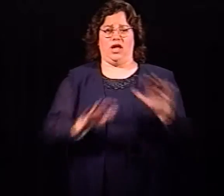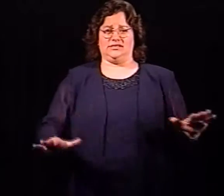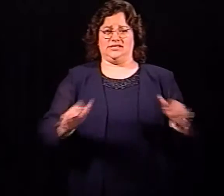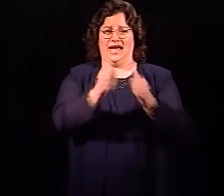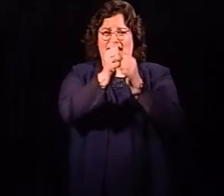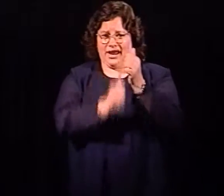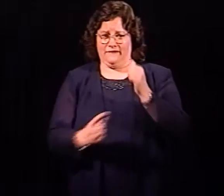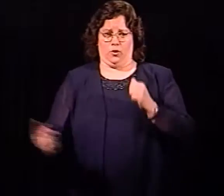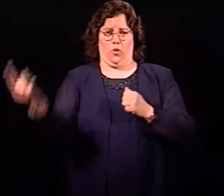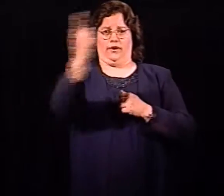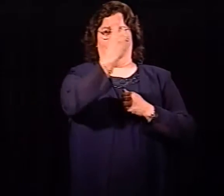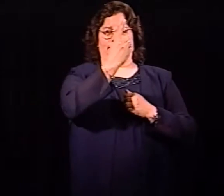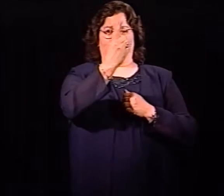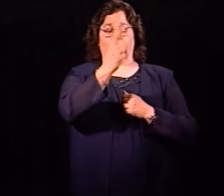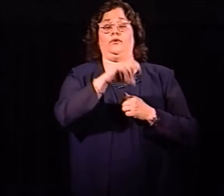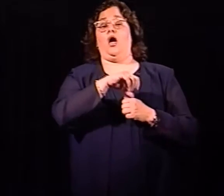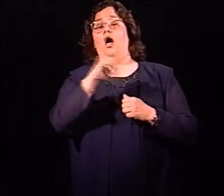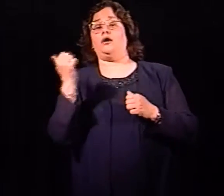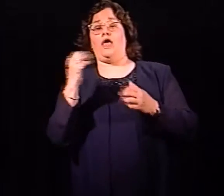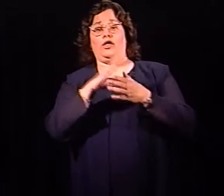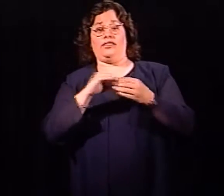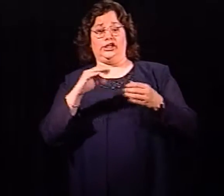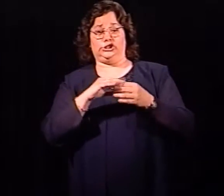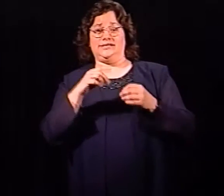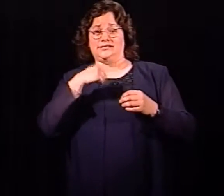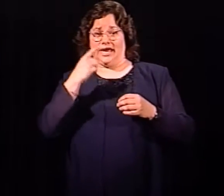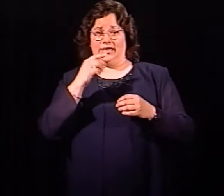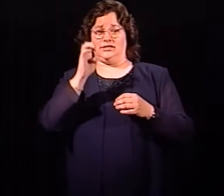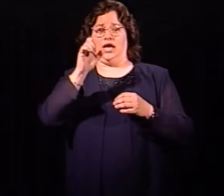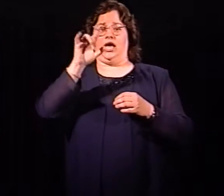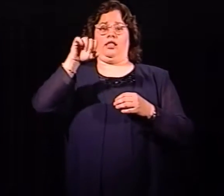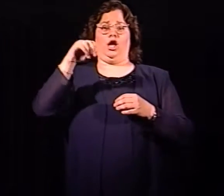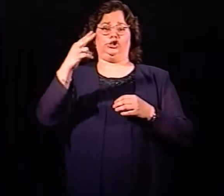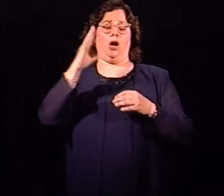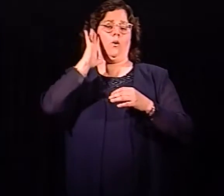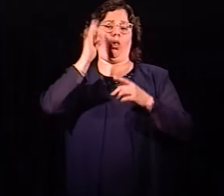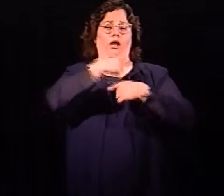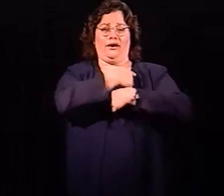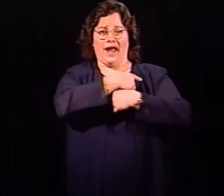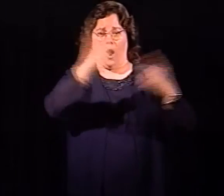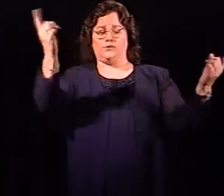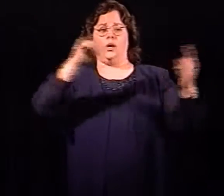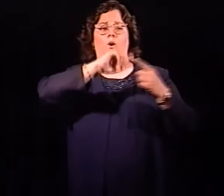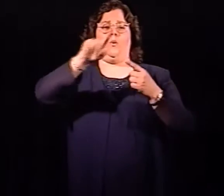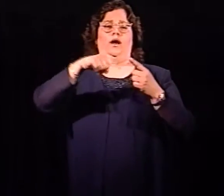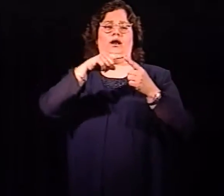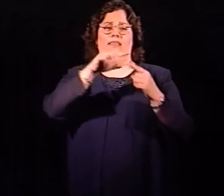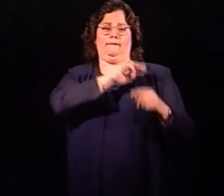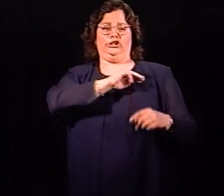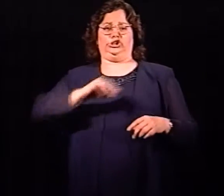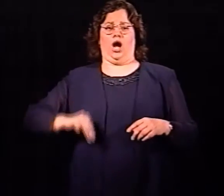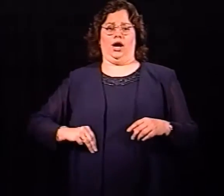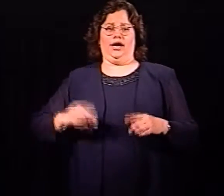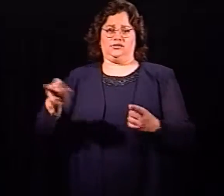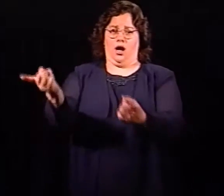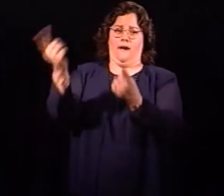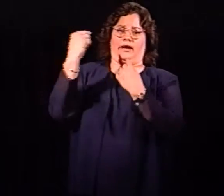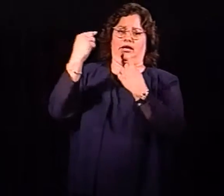everyone. Another legend says Elijah will announce when the Messiah is coming. The spirit